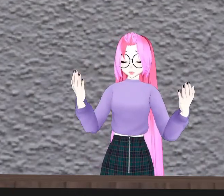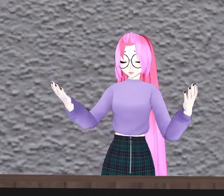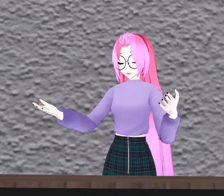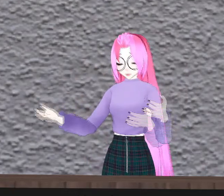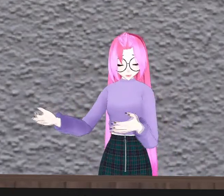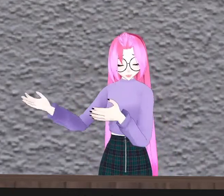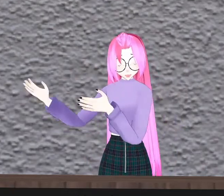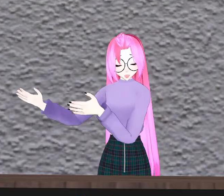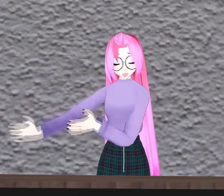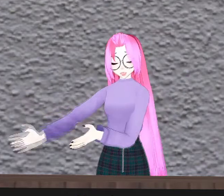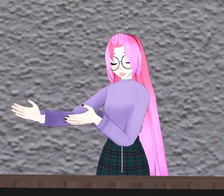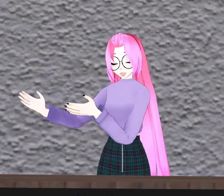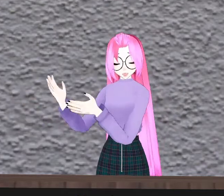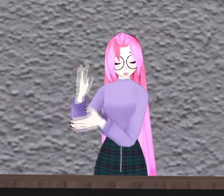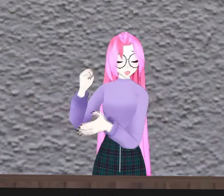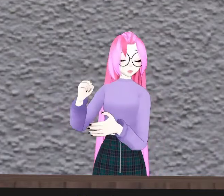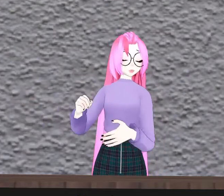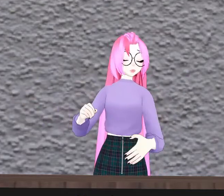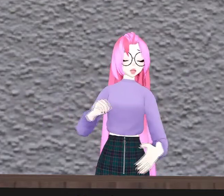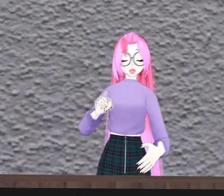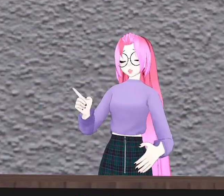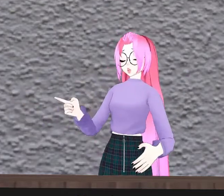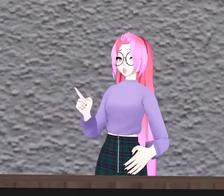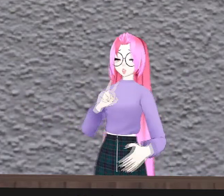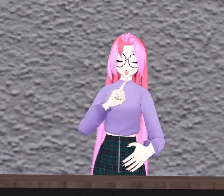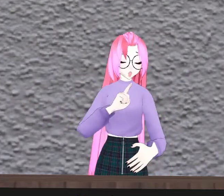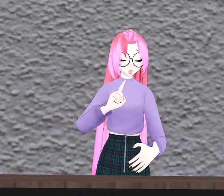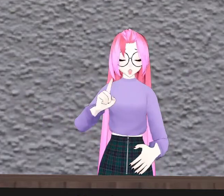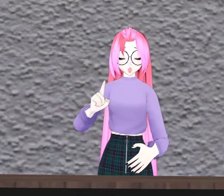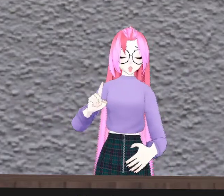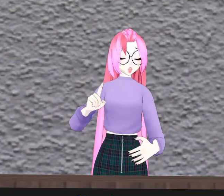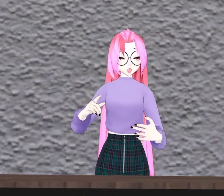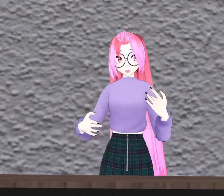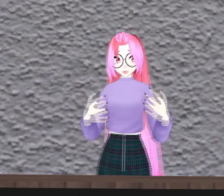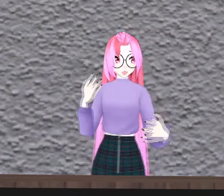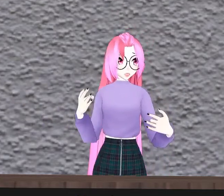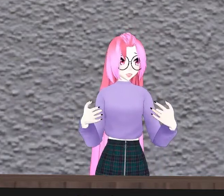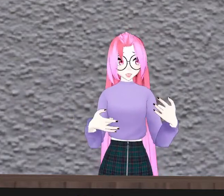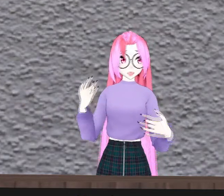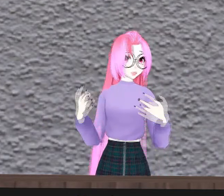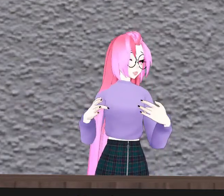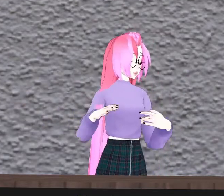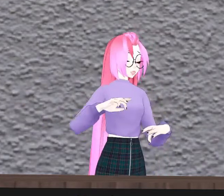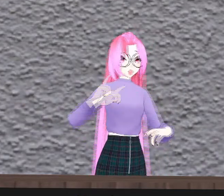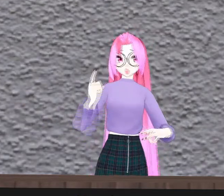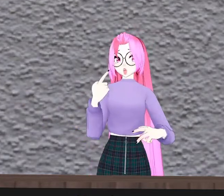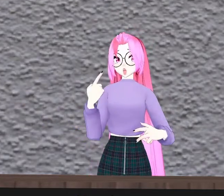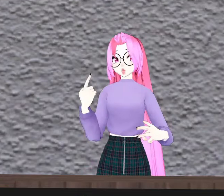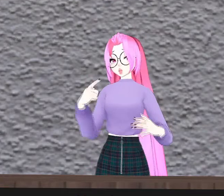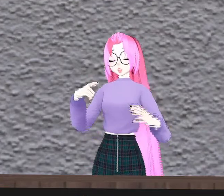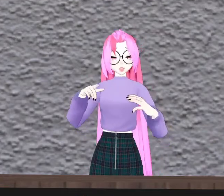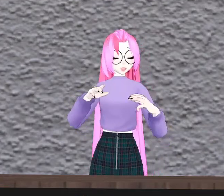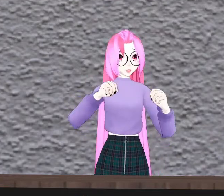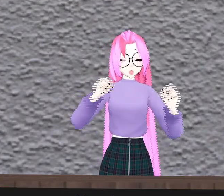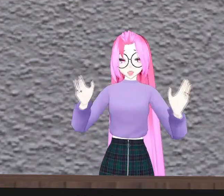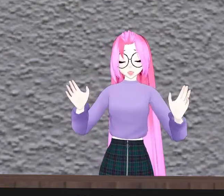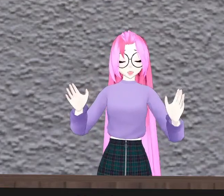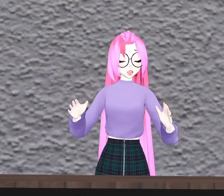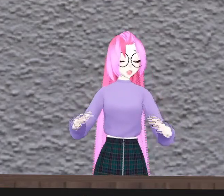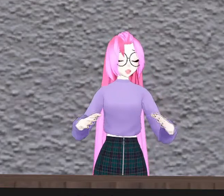Omar, here's my imaginary friend Omar. Let's say he's a very energetic person. He's always like the light of the party.